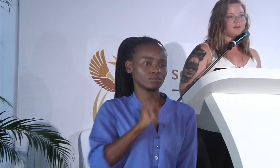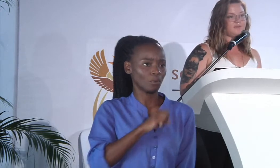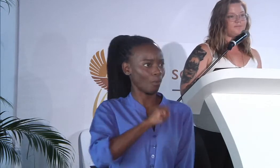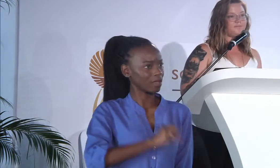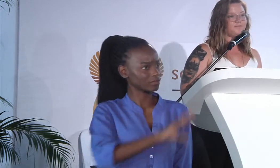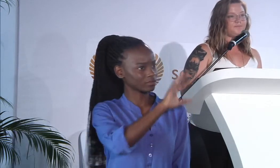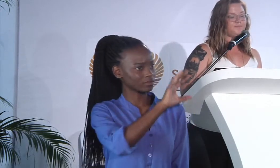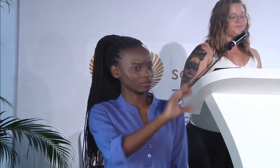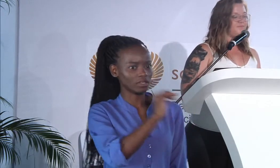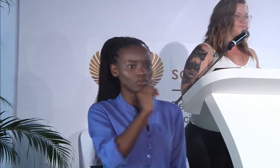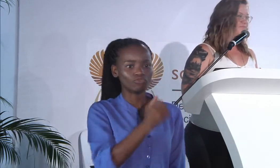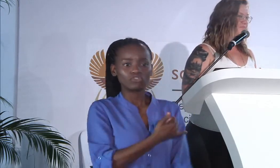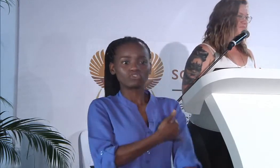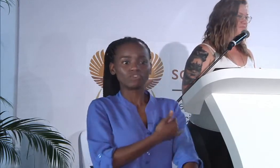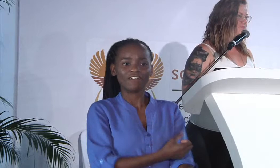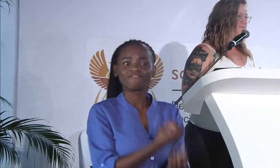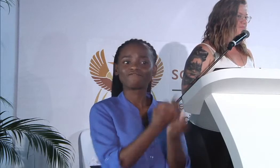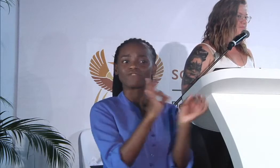idea.